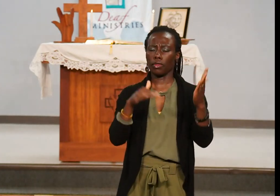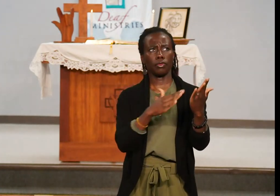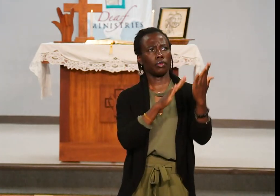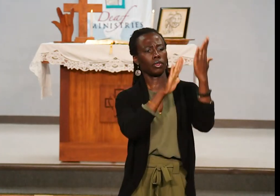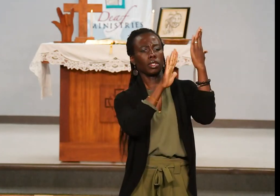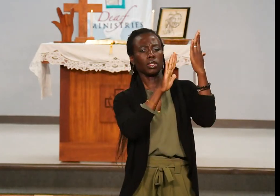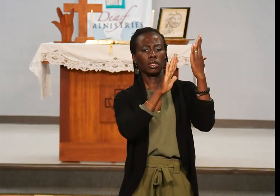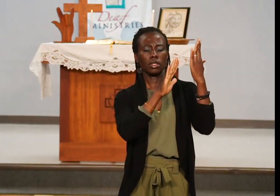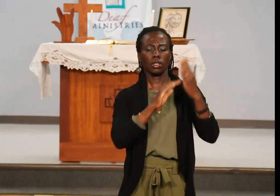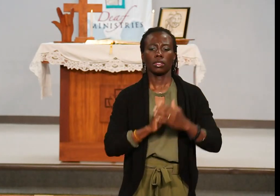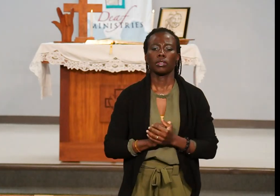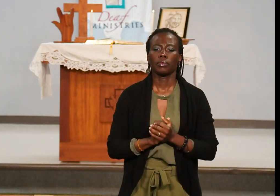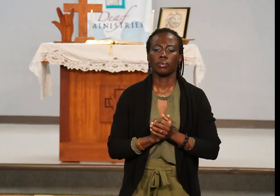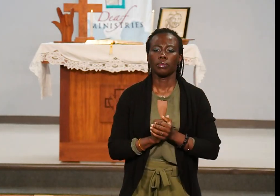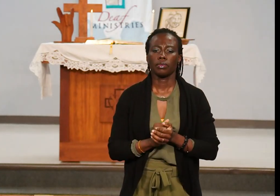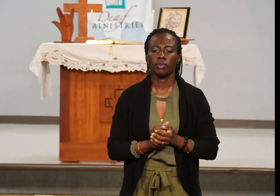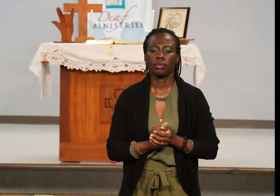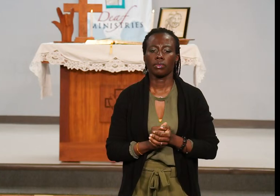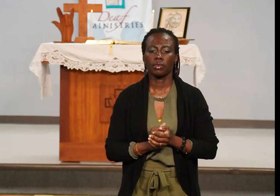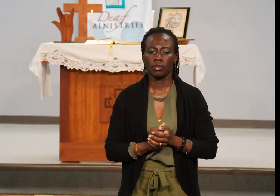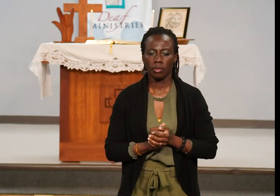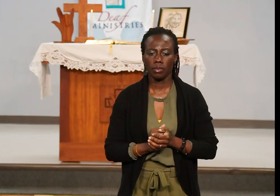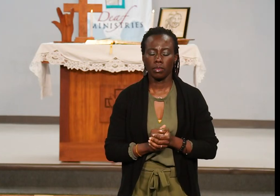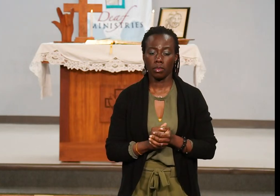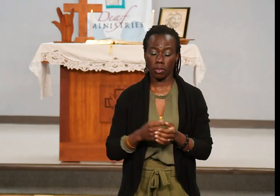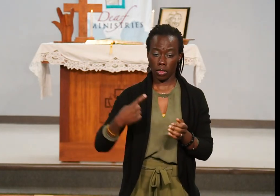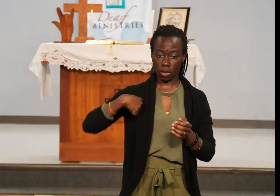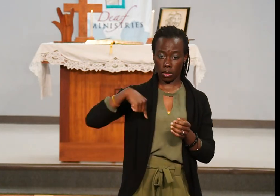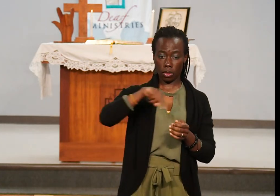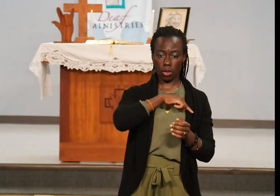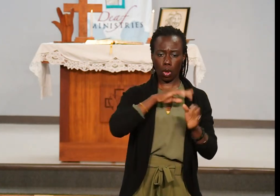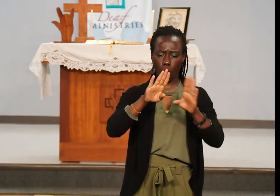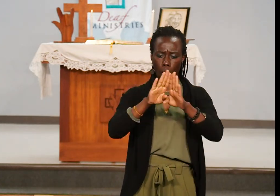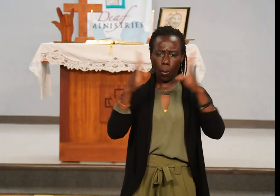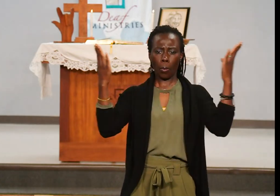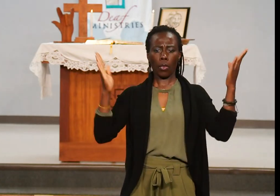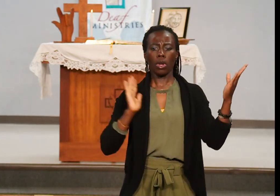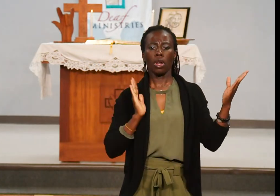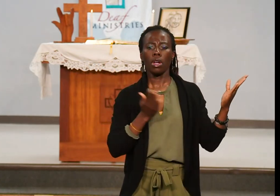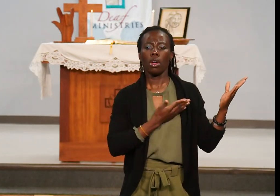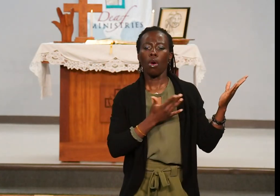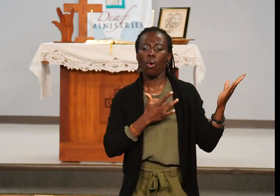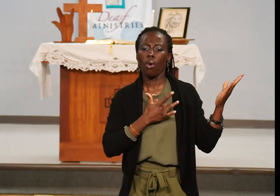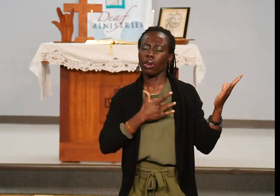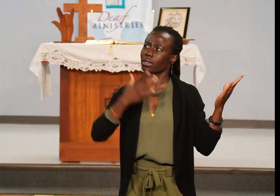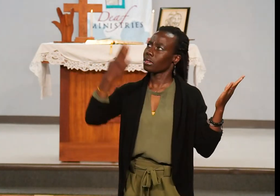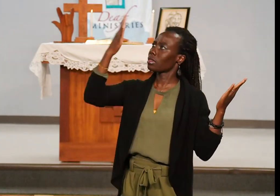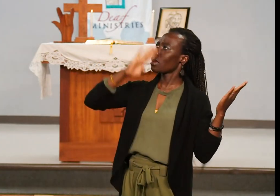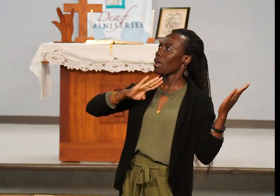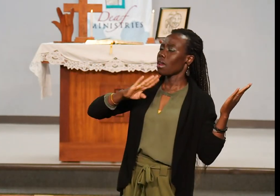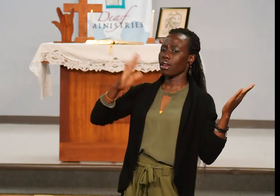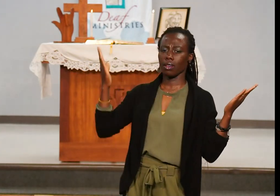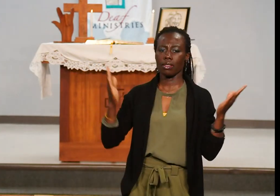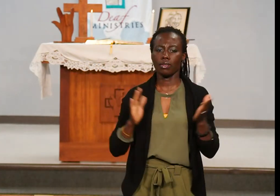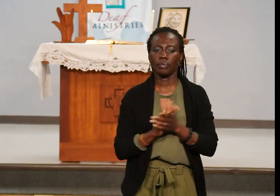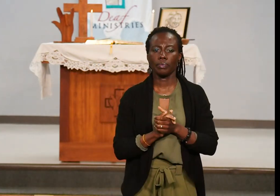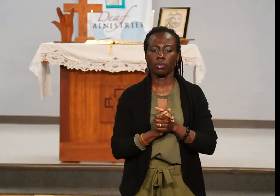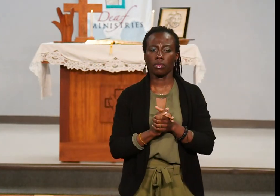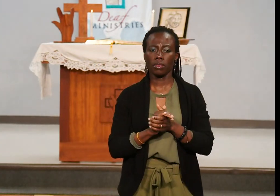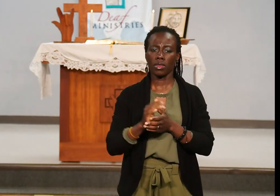So the lighting of the candle reminds us of his light and love. We open our hearts to